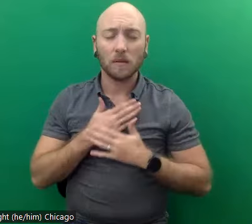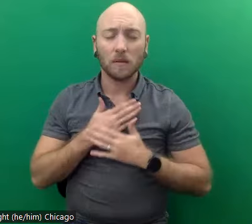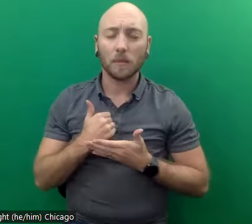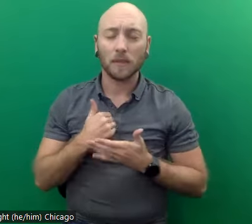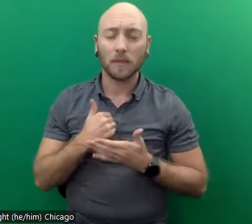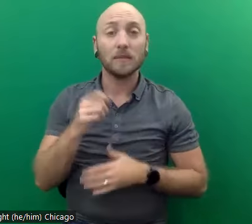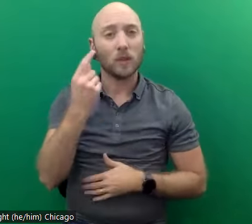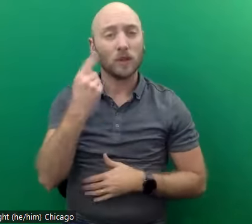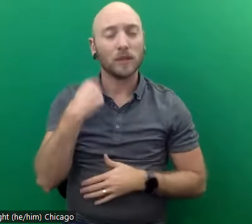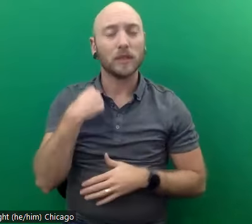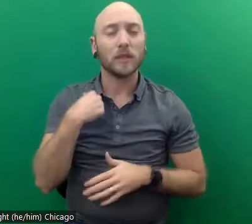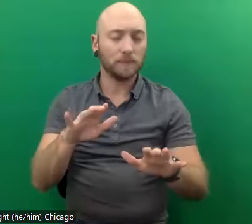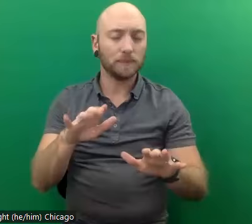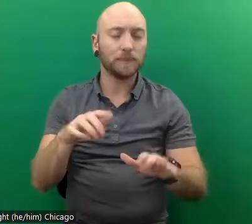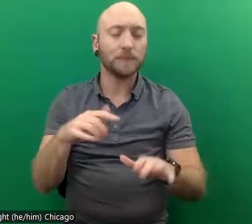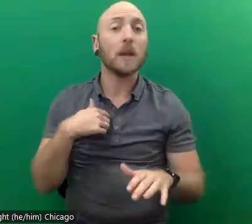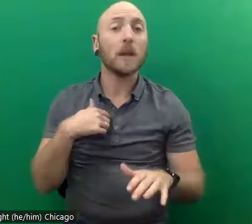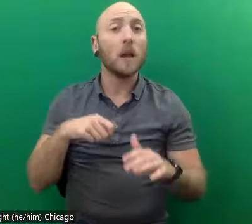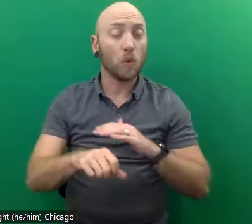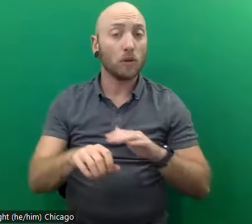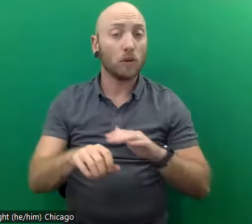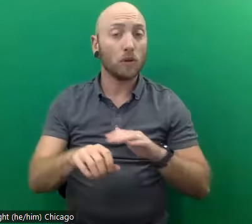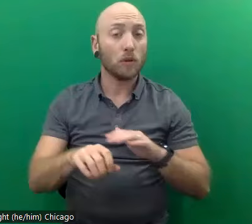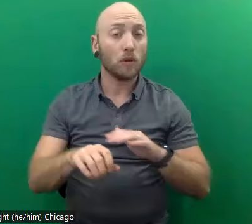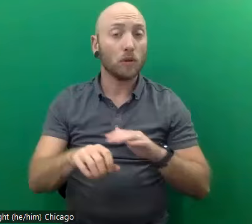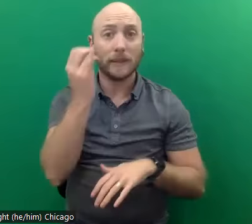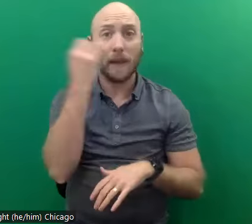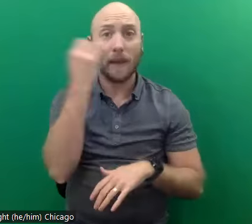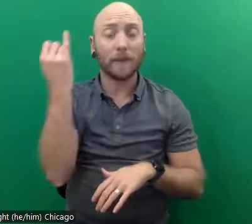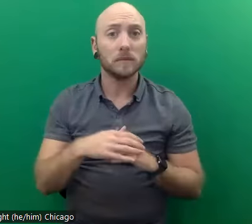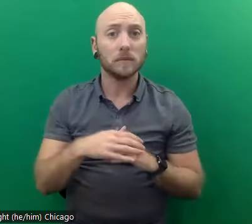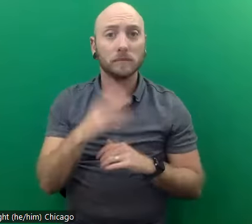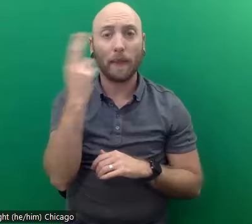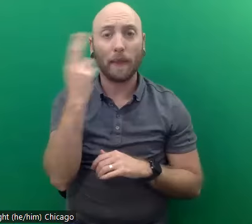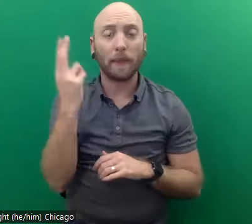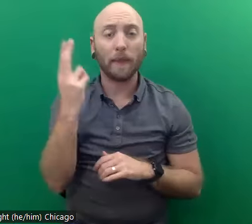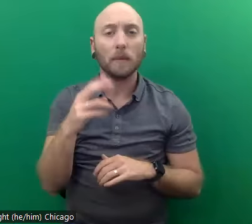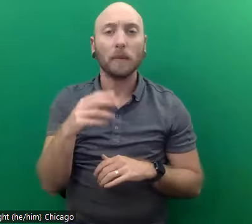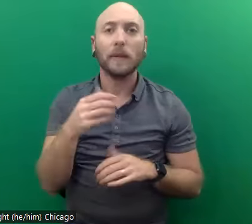I was went to church every Sunday. I was force fed Catholicism. You know,